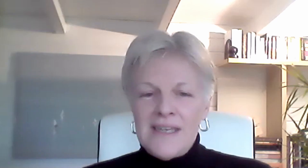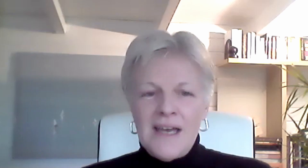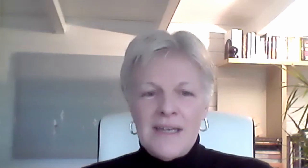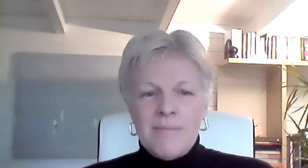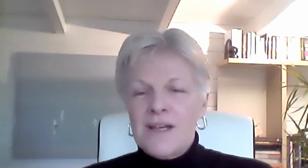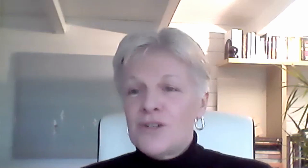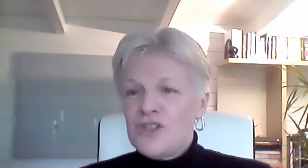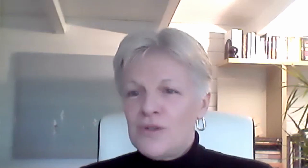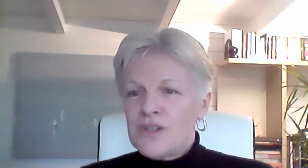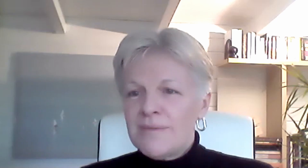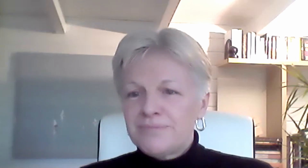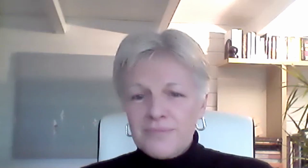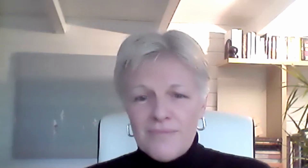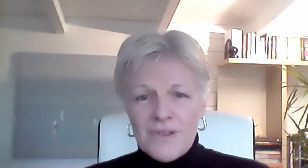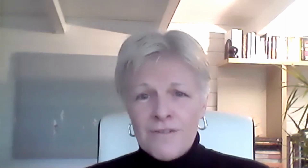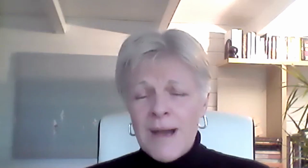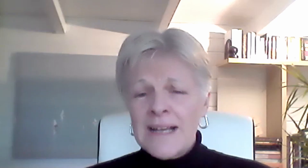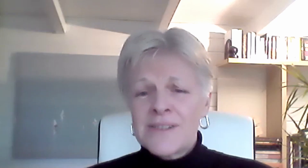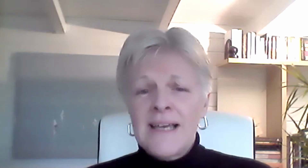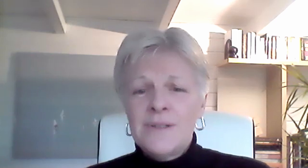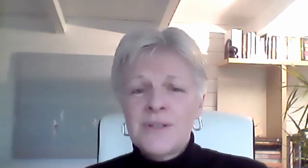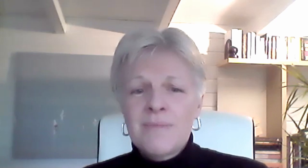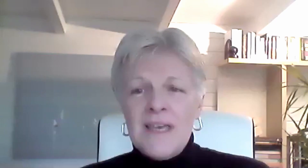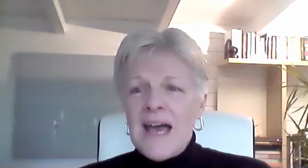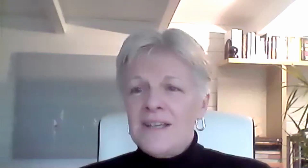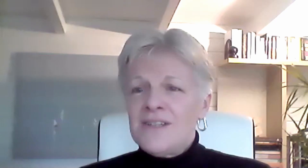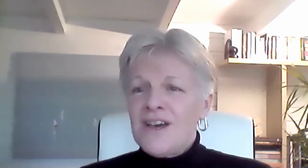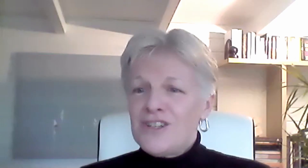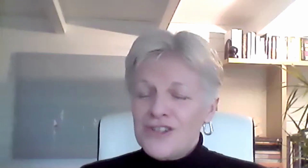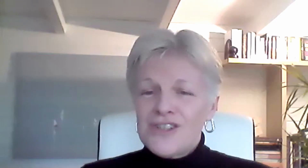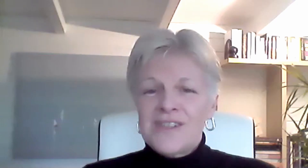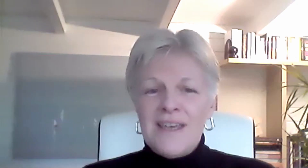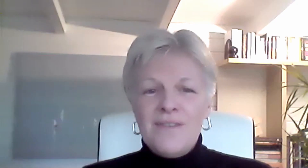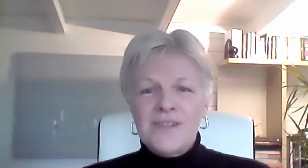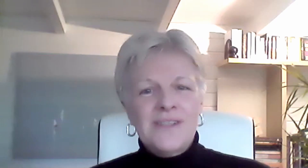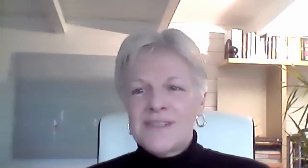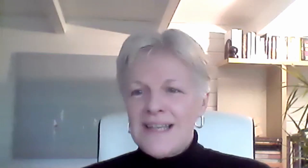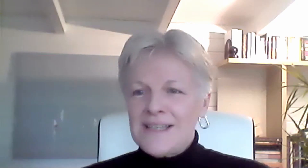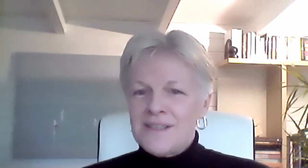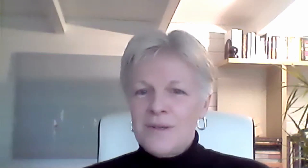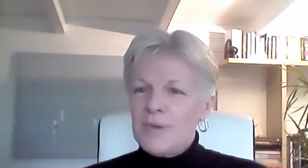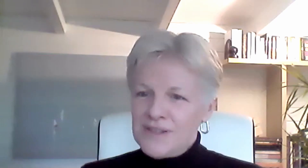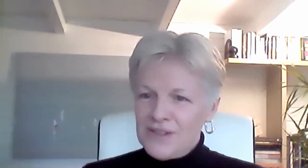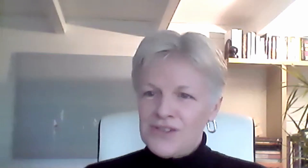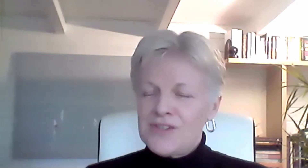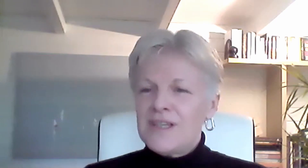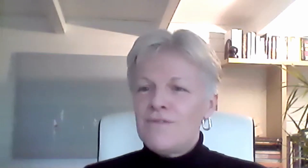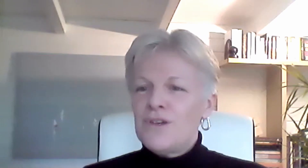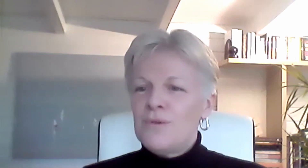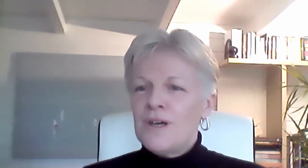a Makaton tutor, Hands Aloud. And I should just say that this isn't a lesson, but this is just to give you